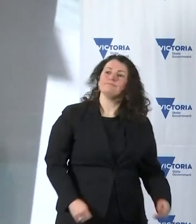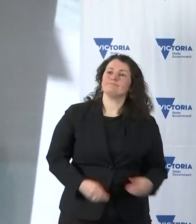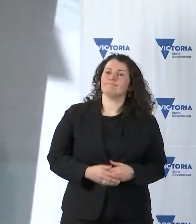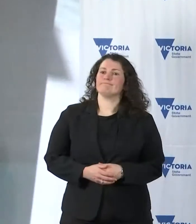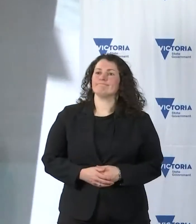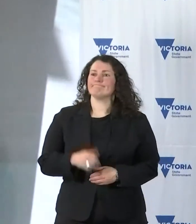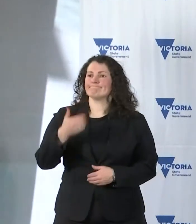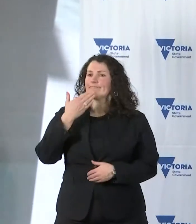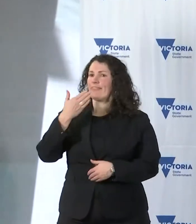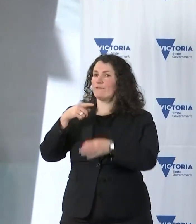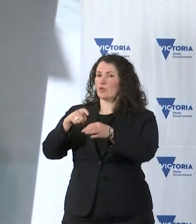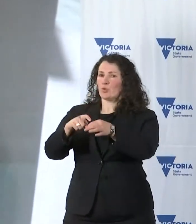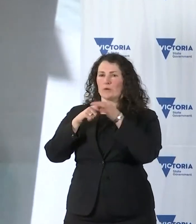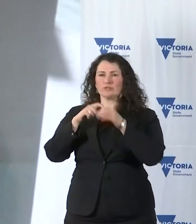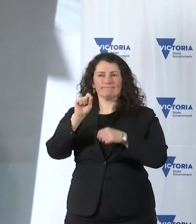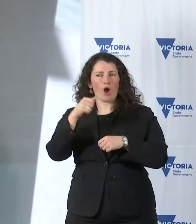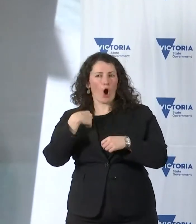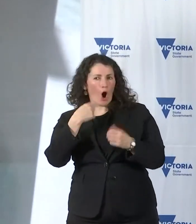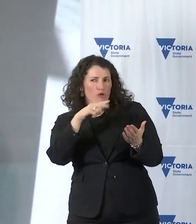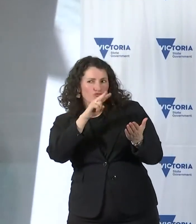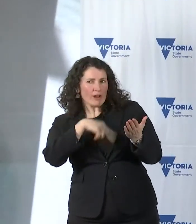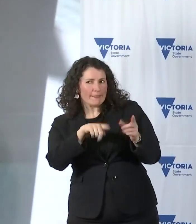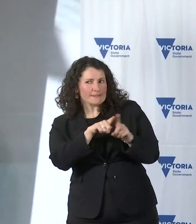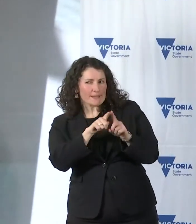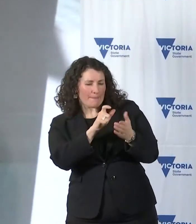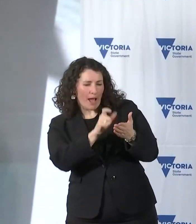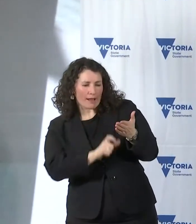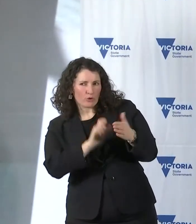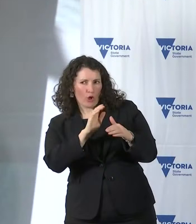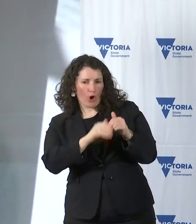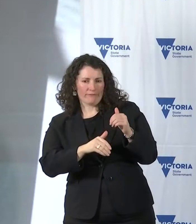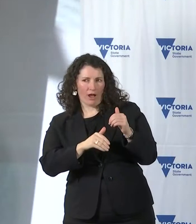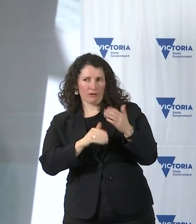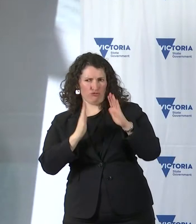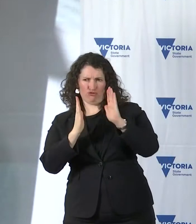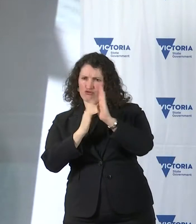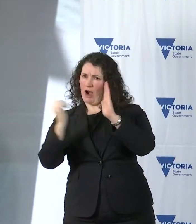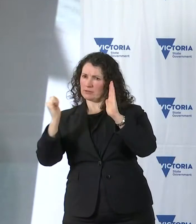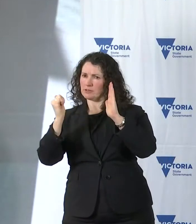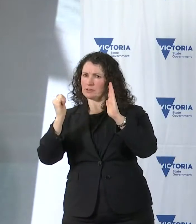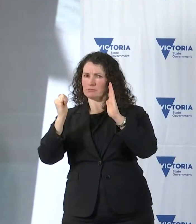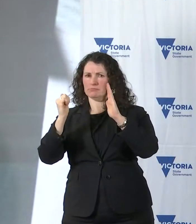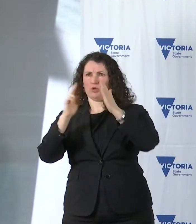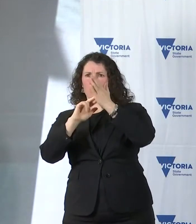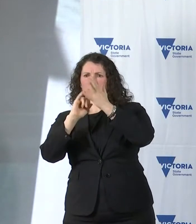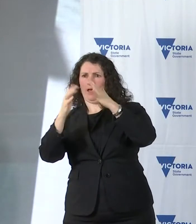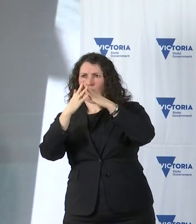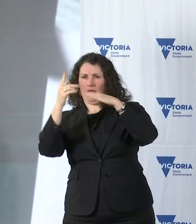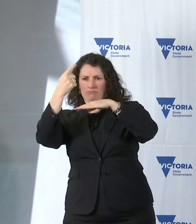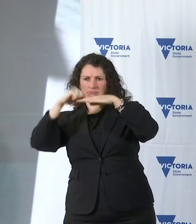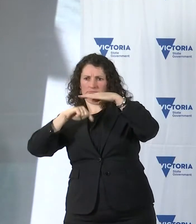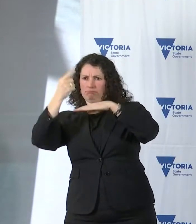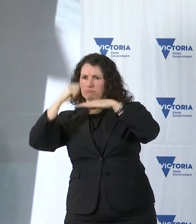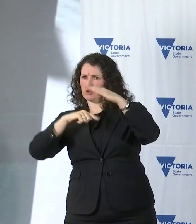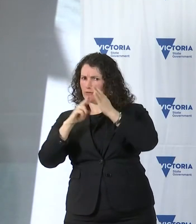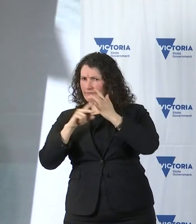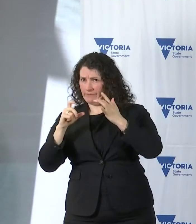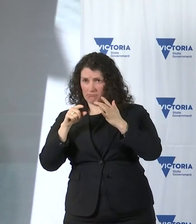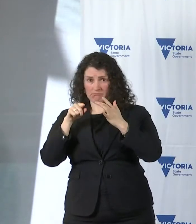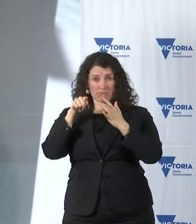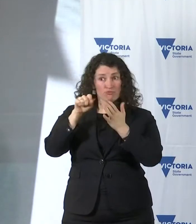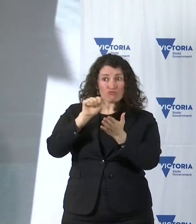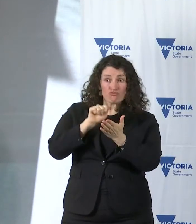morning, and I sought a quick briefing before we came down. So it's a national system, and